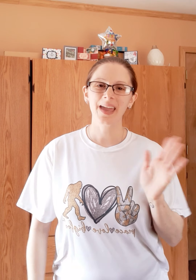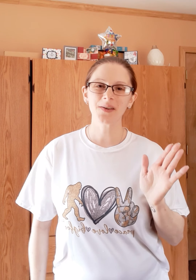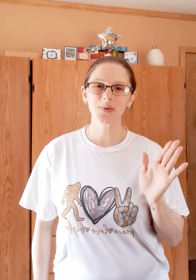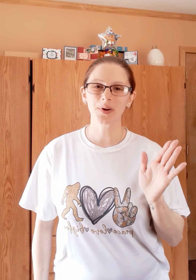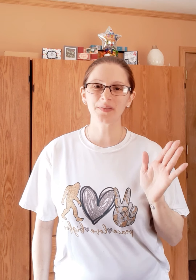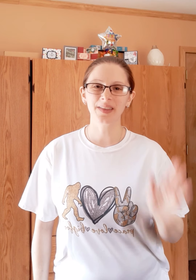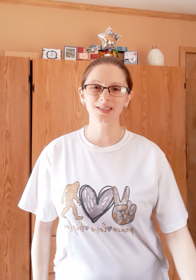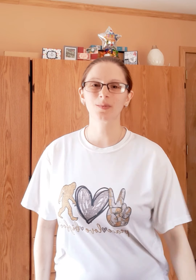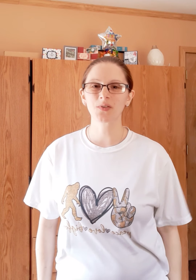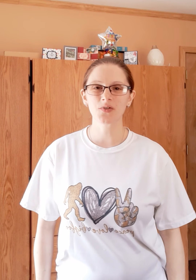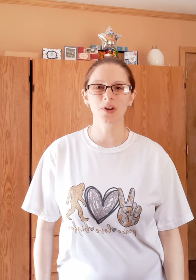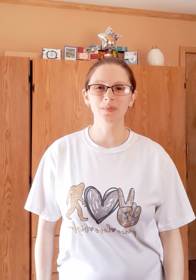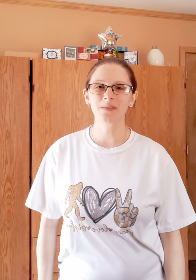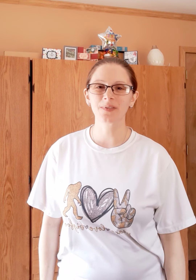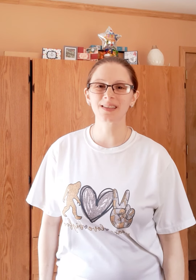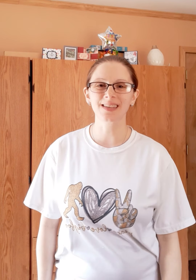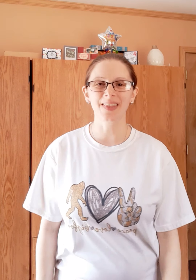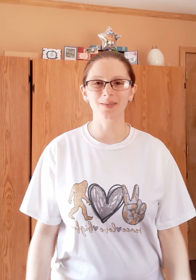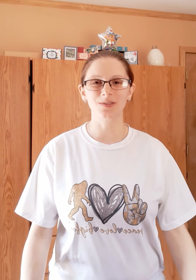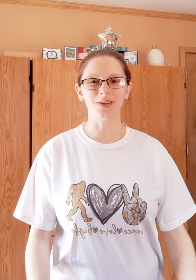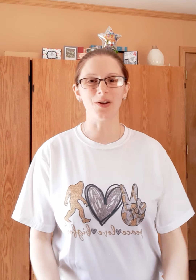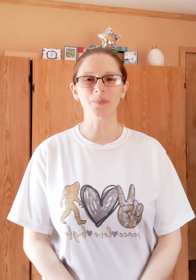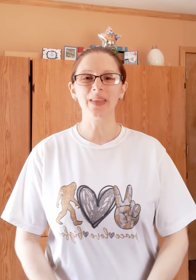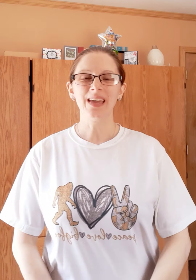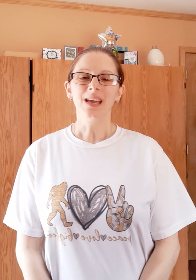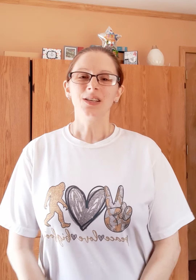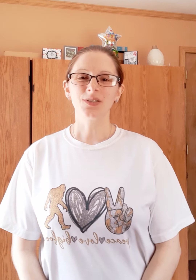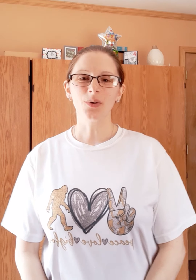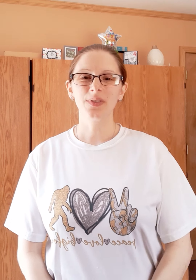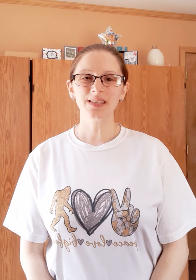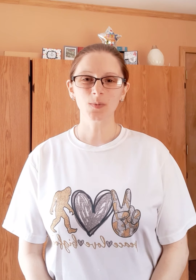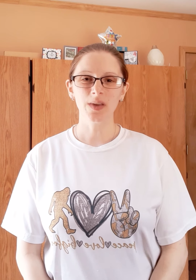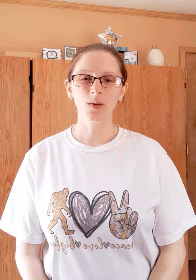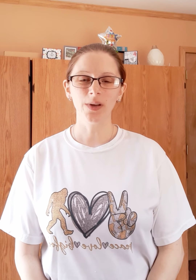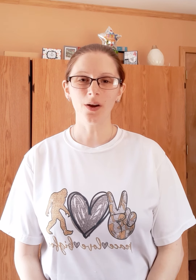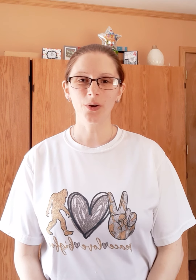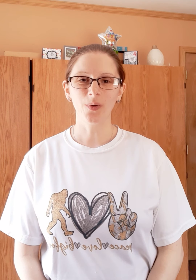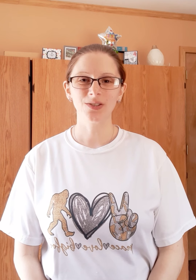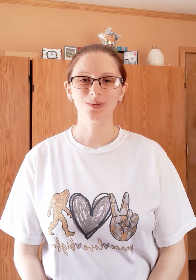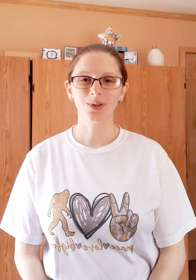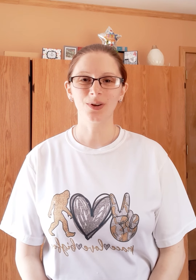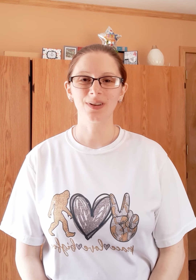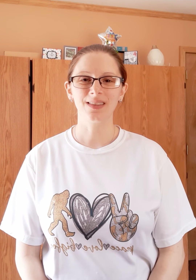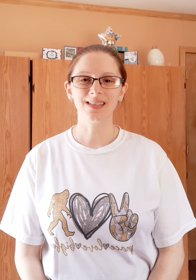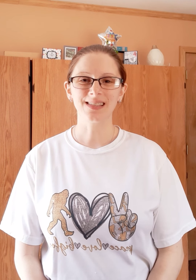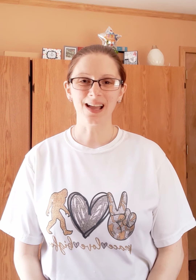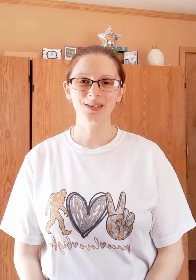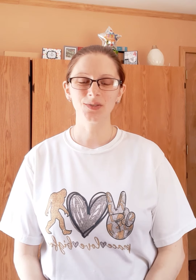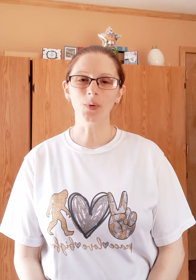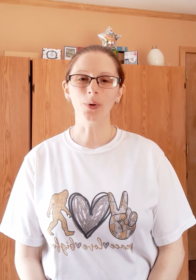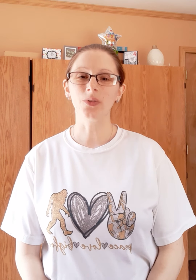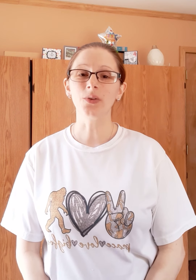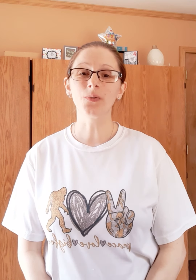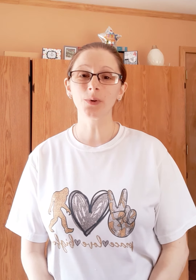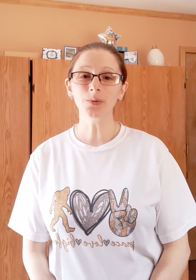Hey everyone, thanks so much for joining me for this sign language video. So this week we are going to learn the signs for the fruit